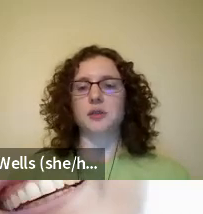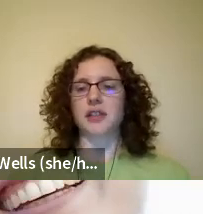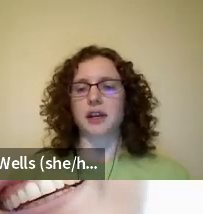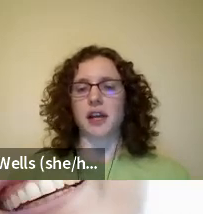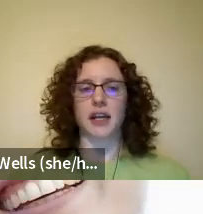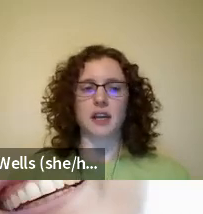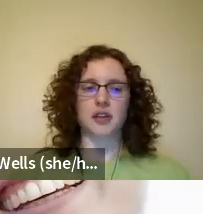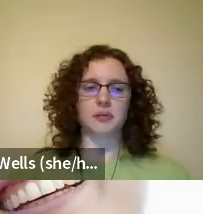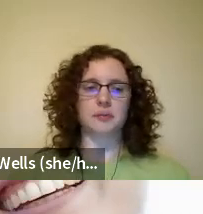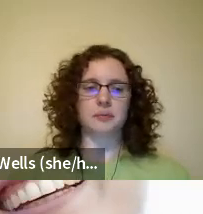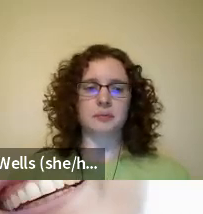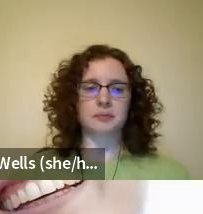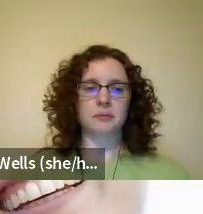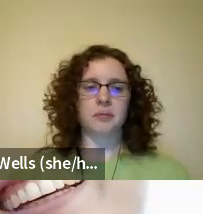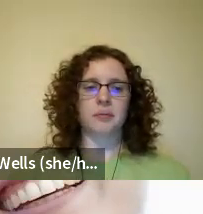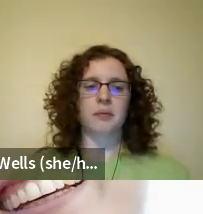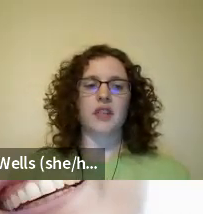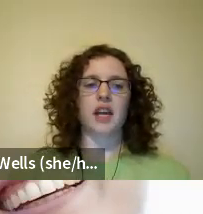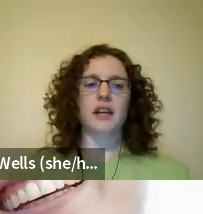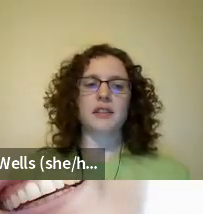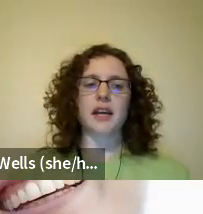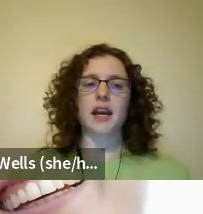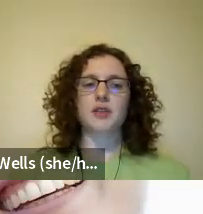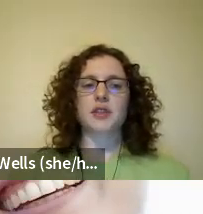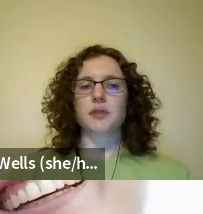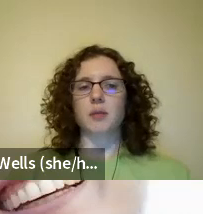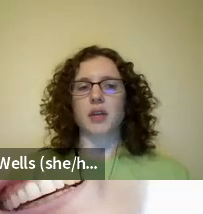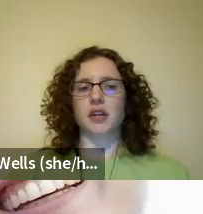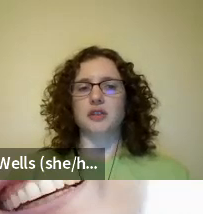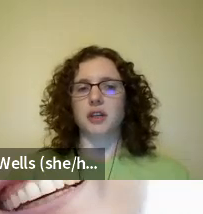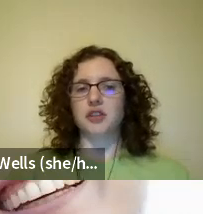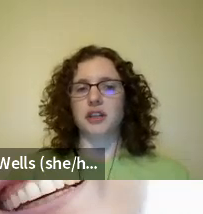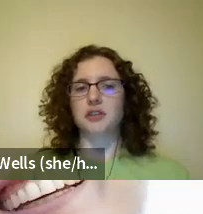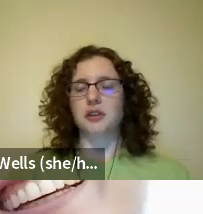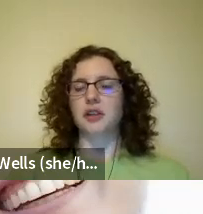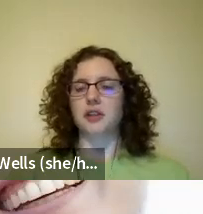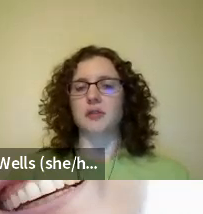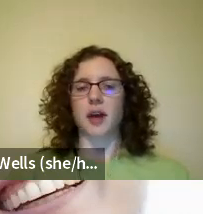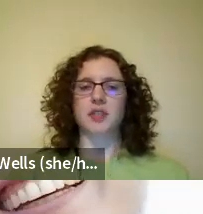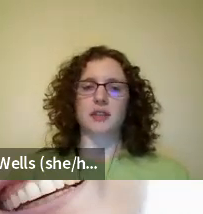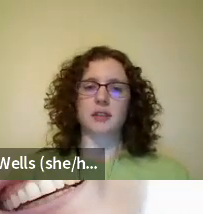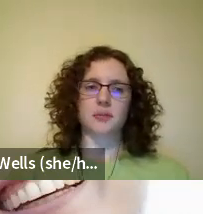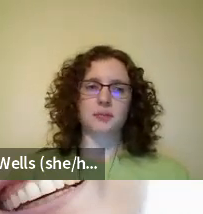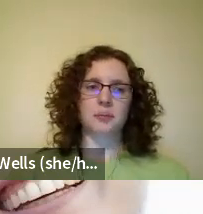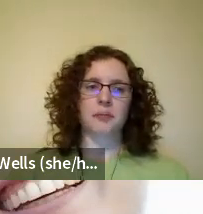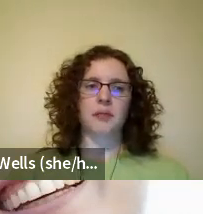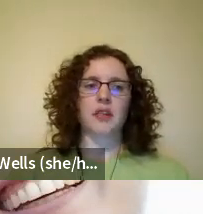daily suicidal ideation. At his psychiatrist's recommendation, Jason took a leave of